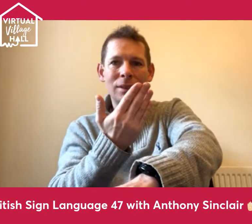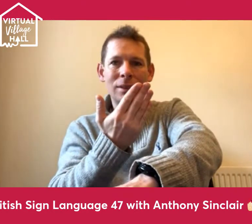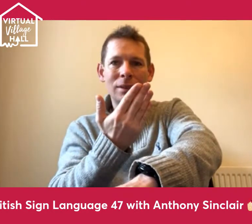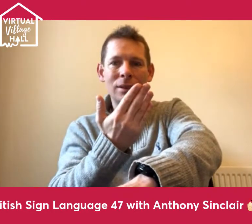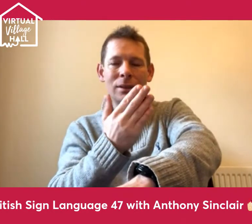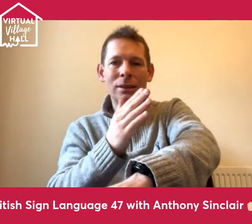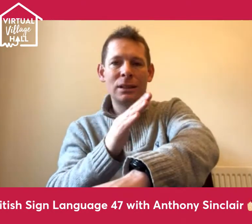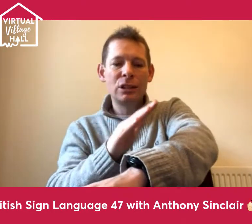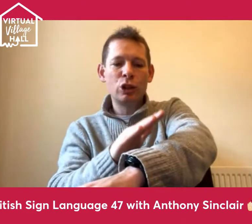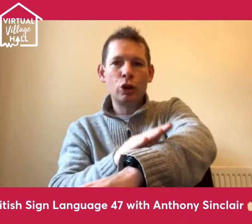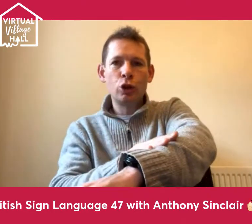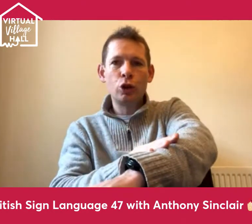green,